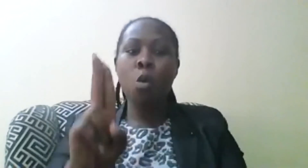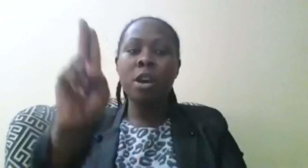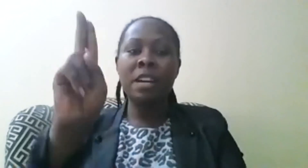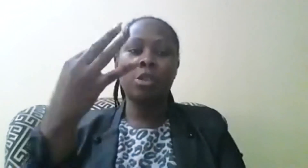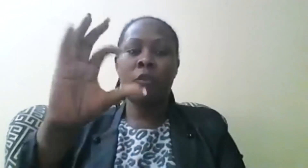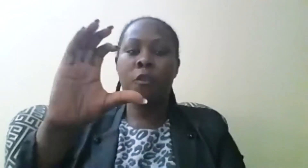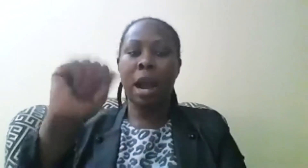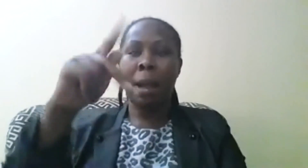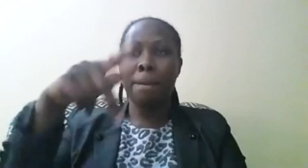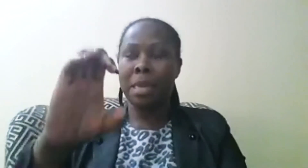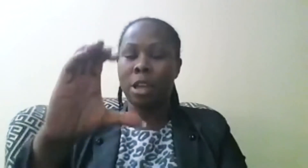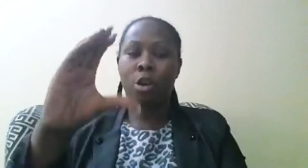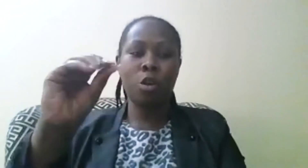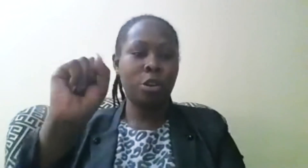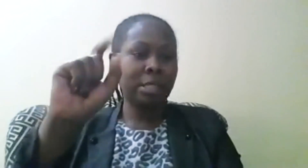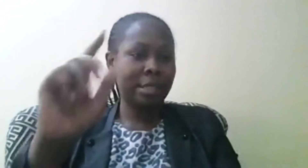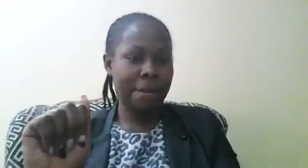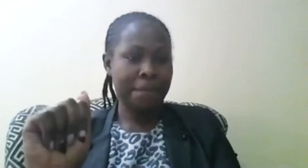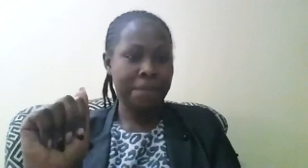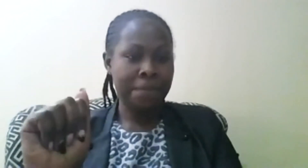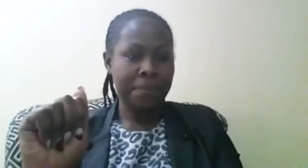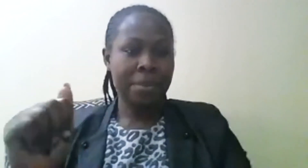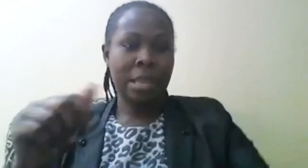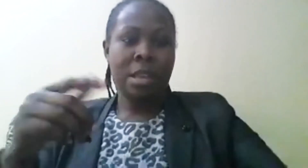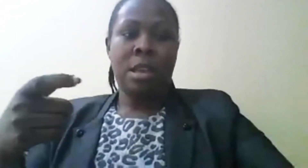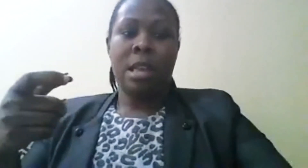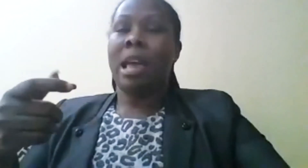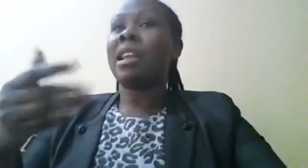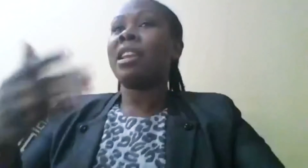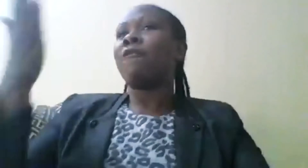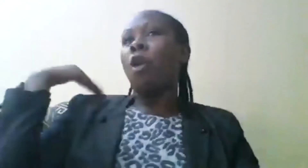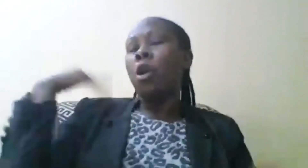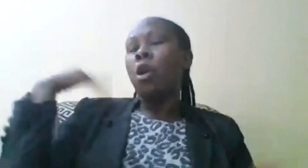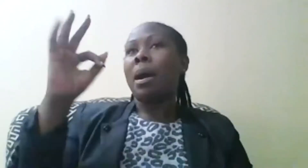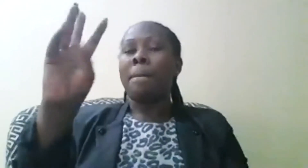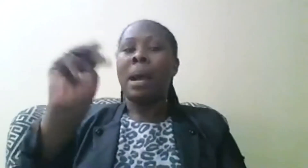economic and social economics from the University of